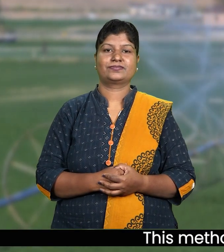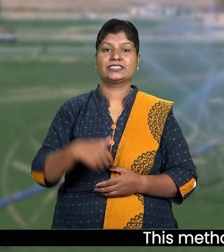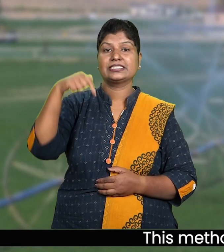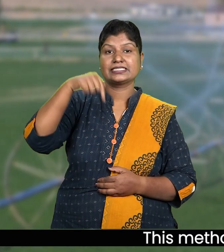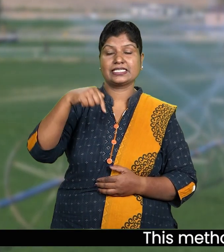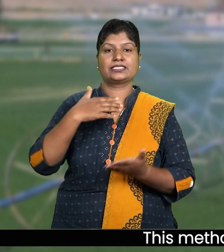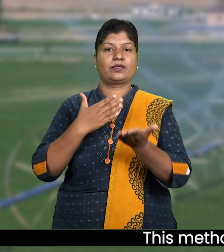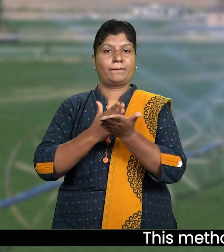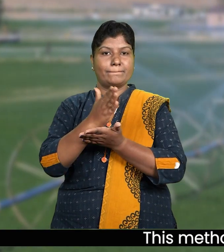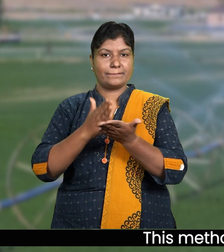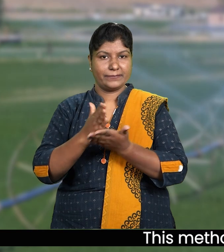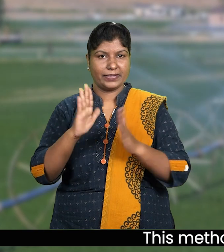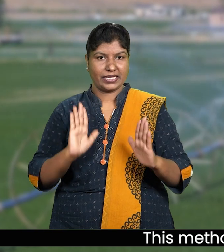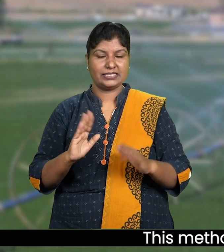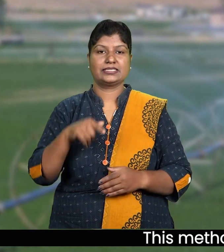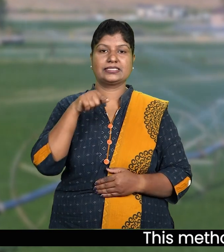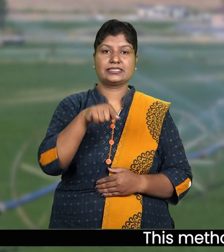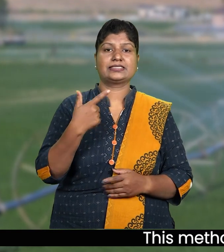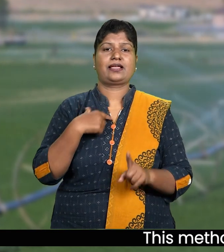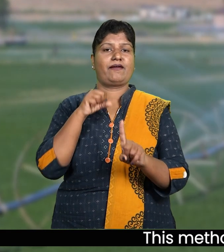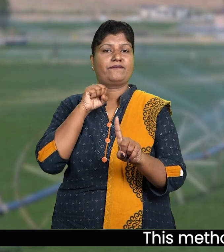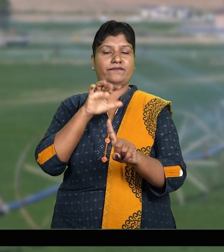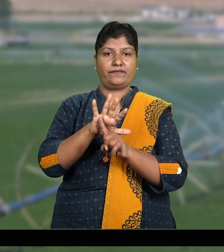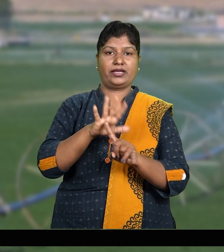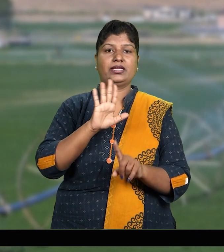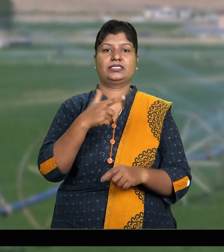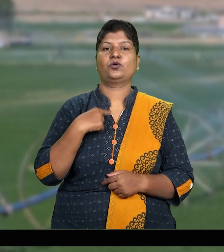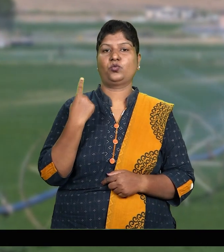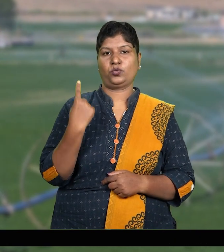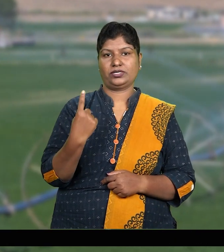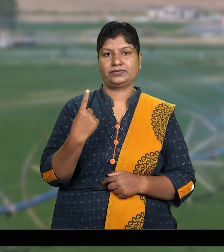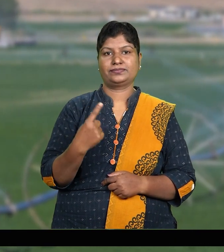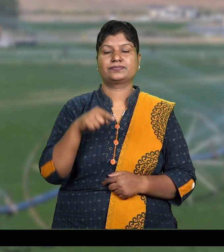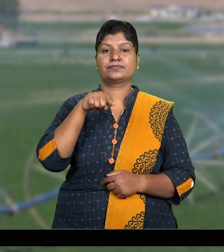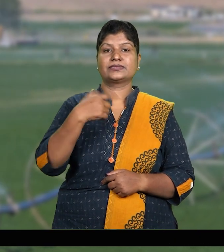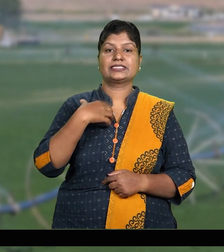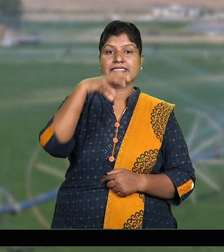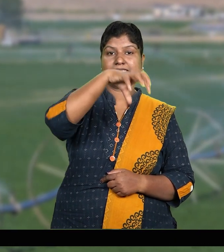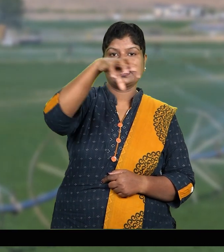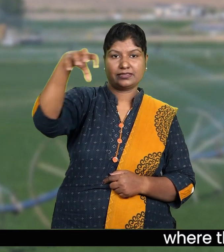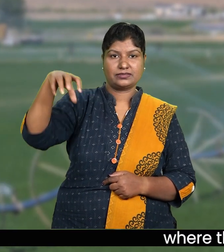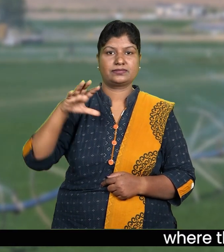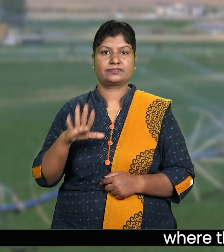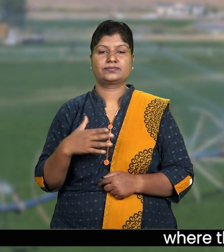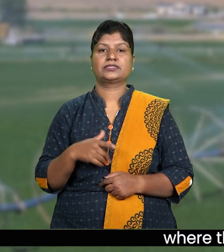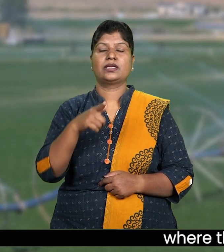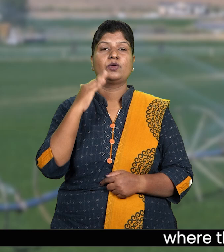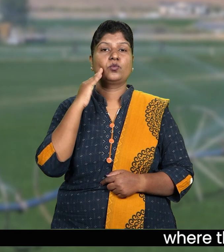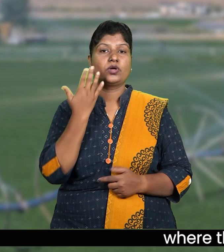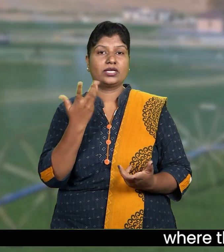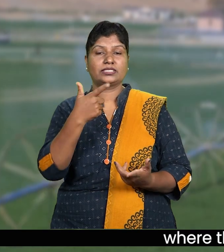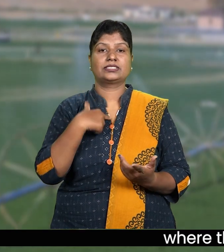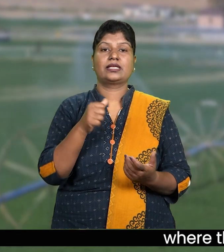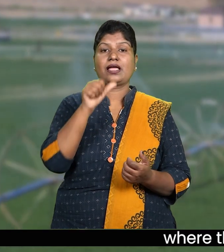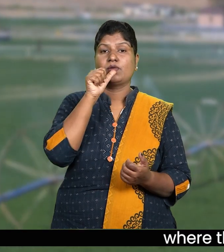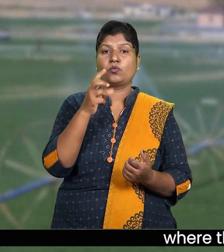This method is considered as the effective one in regions where the availability of